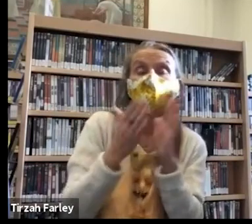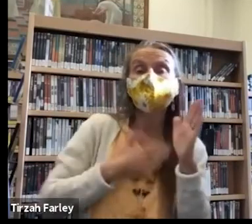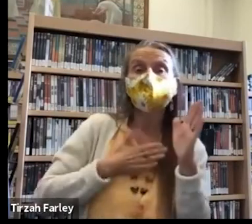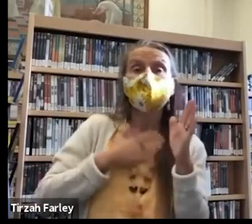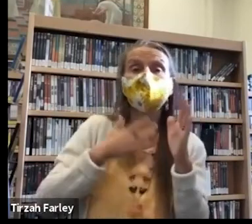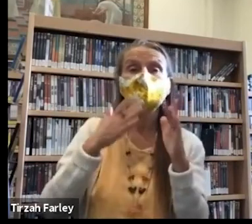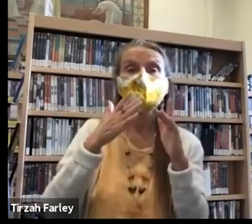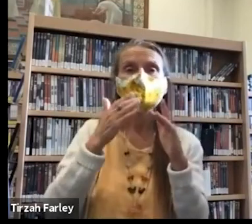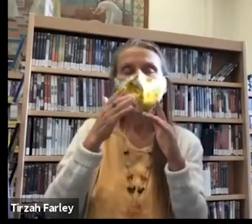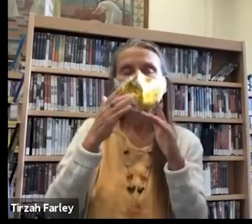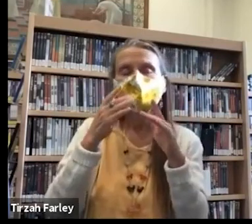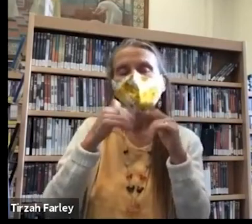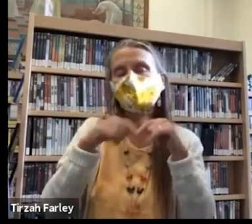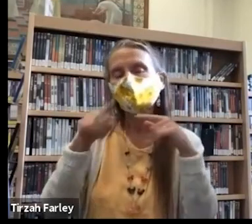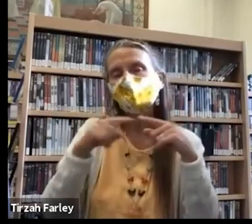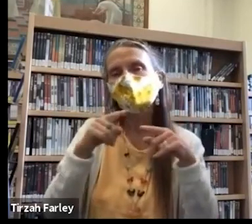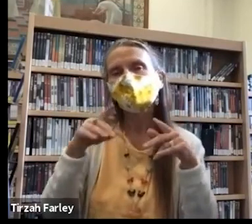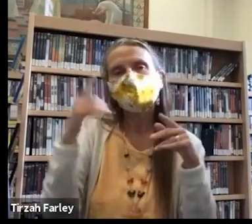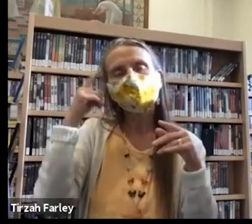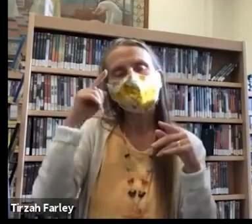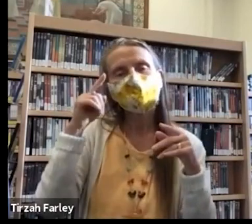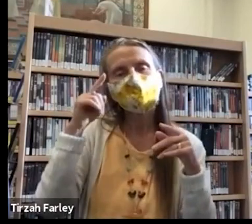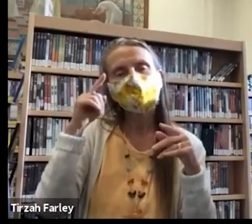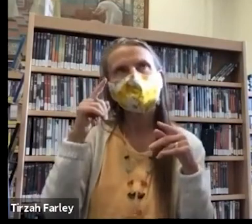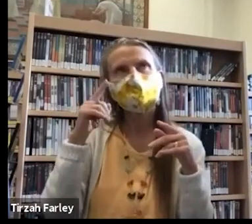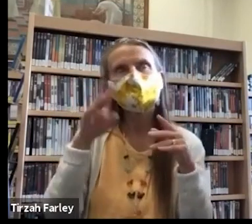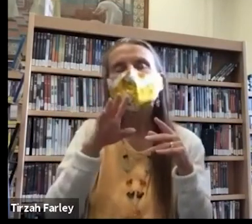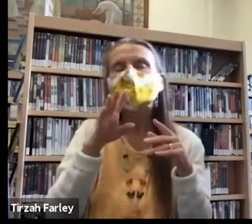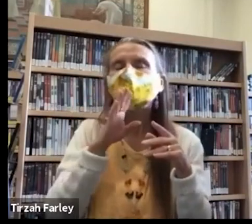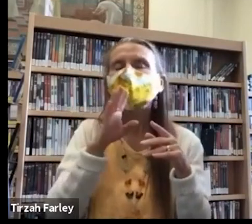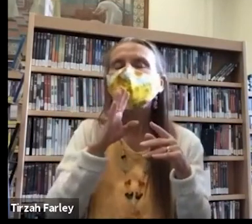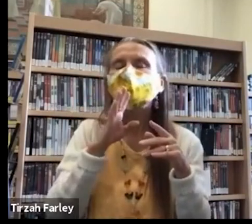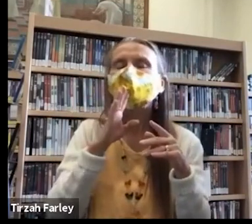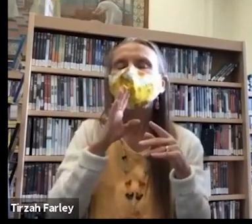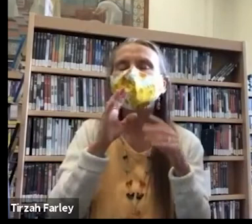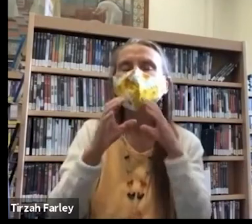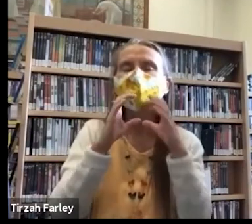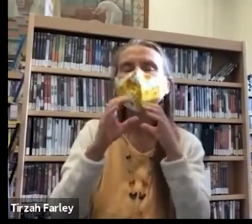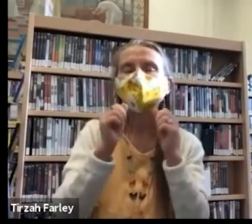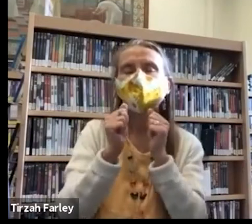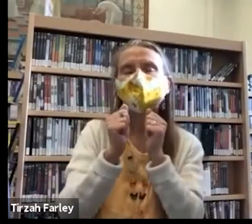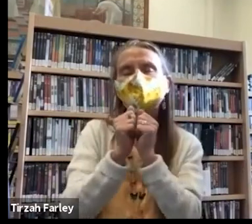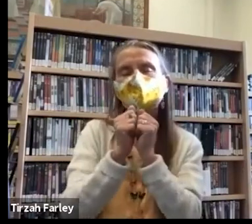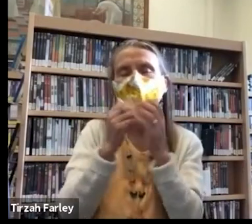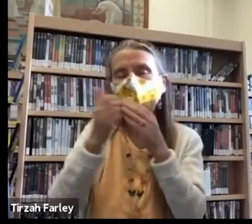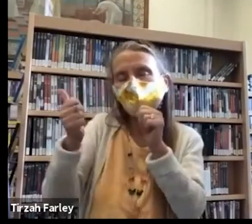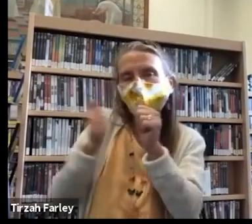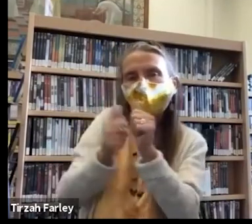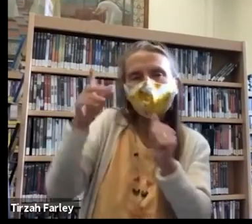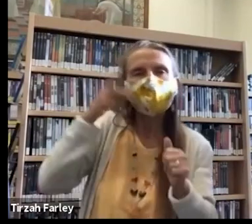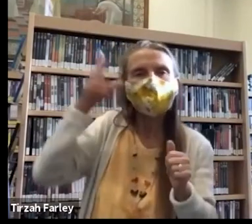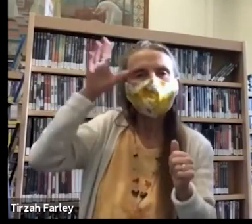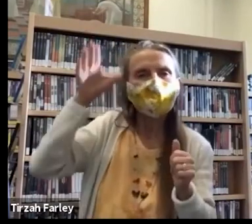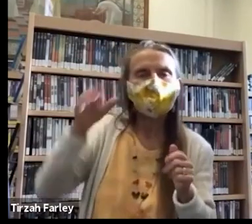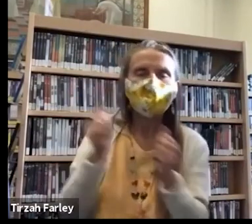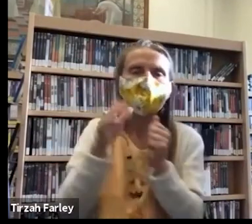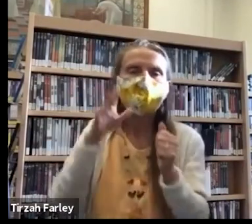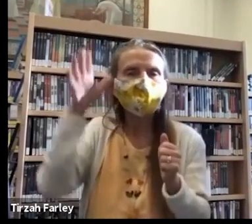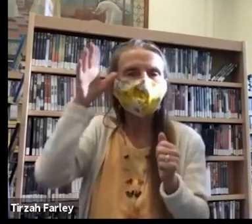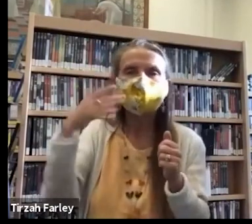and development of my own home signing to communicate. I like that my parents didn't know